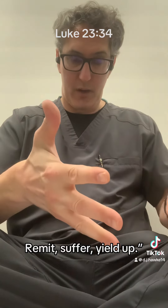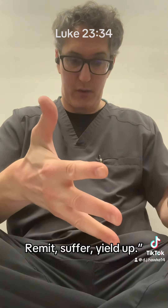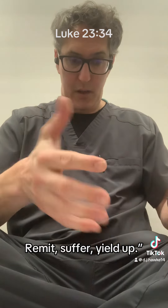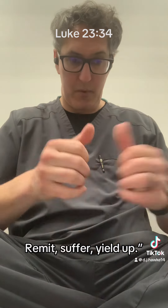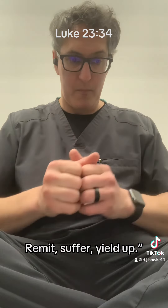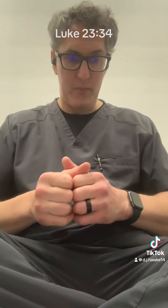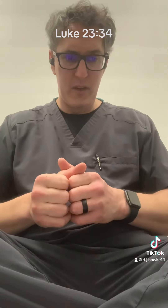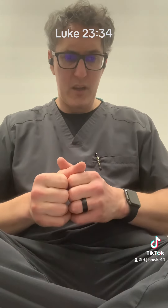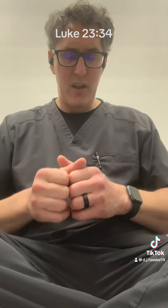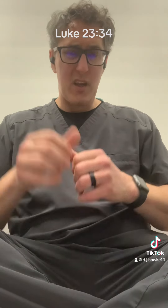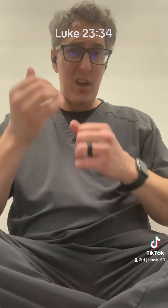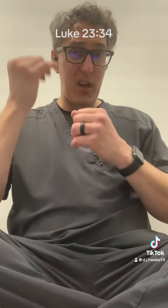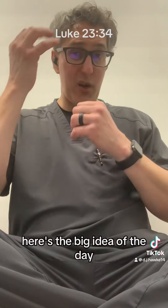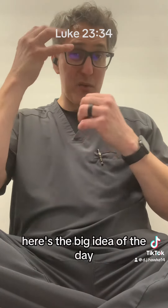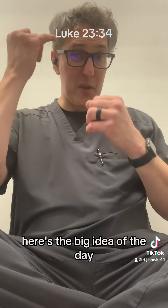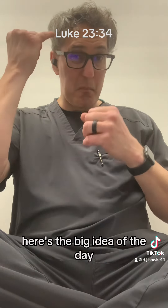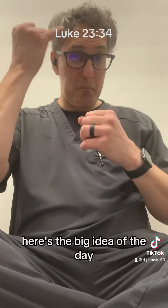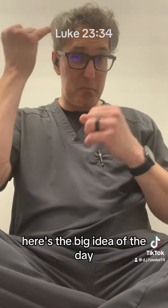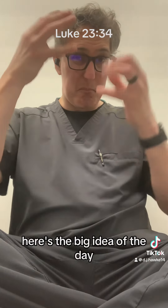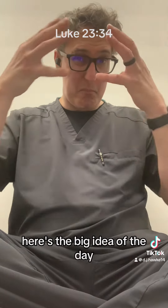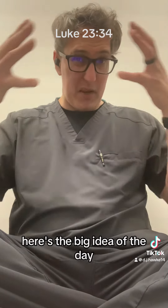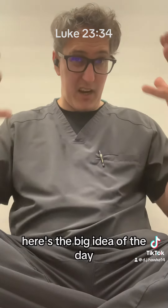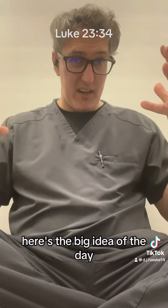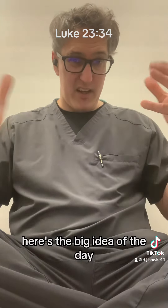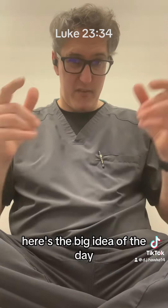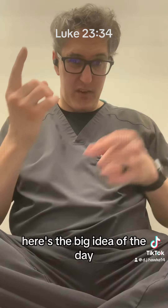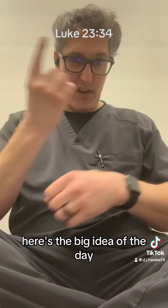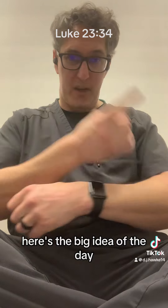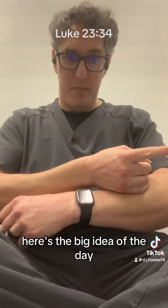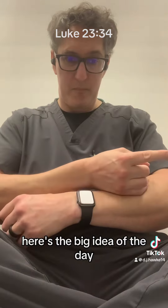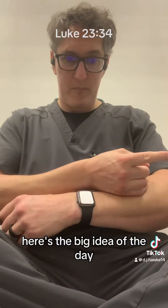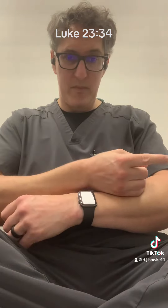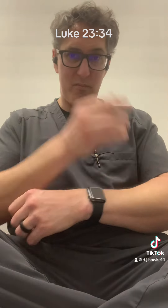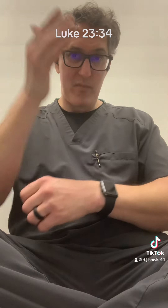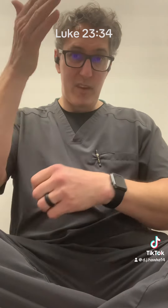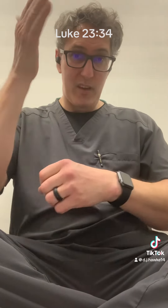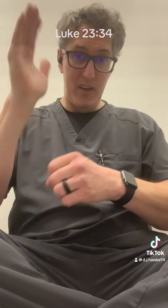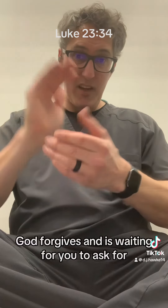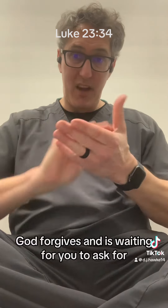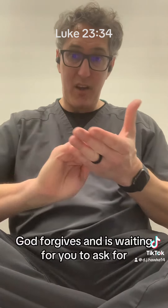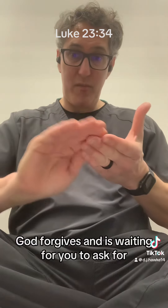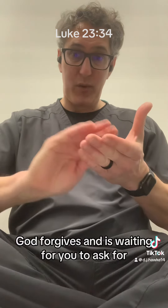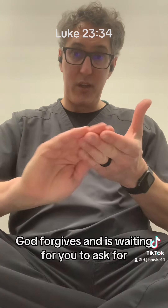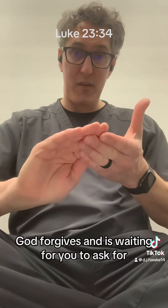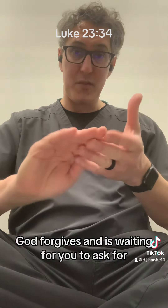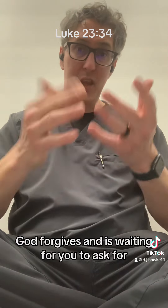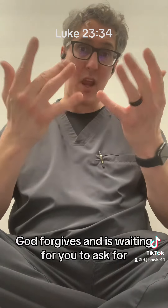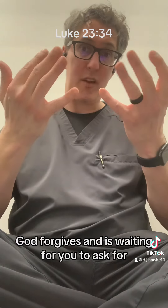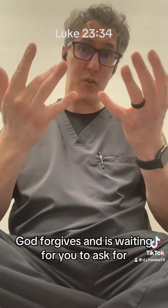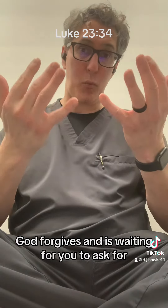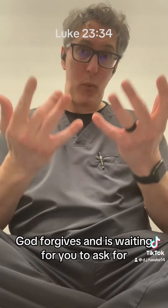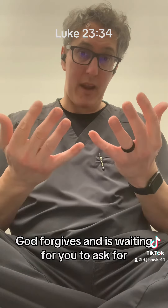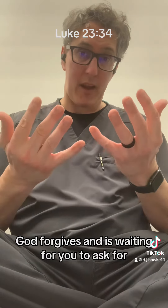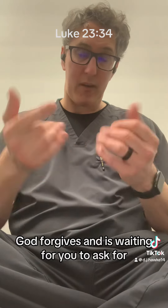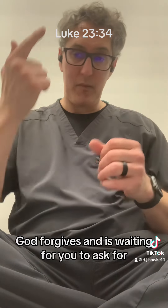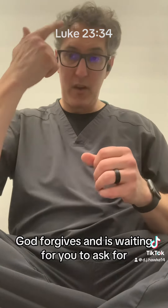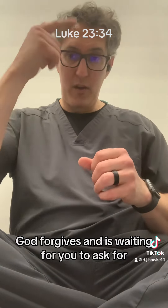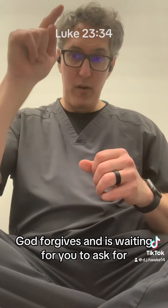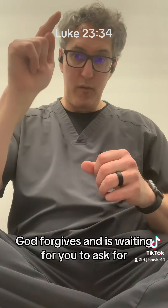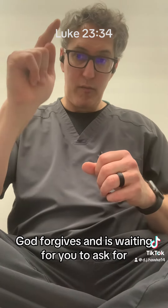up. Here's the big idea of the day. God forgives and is waiting for